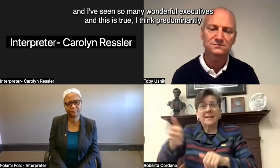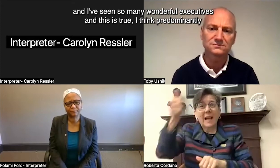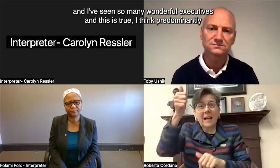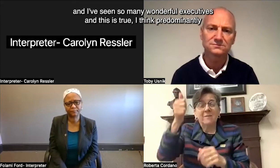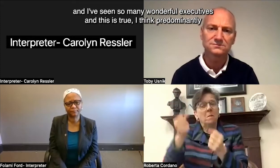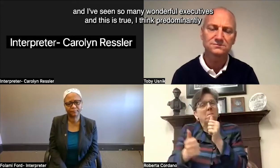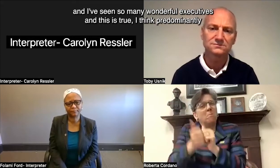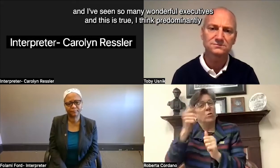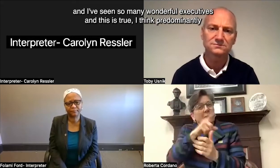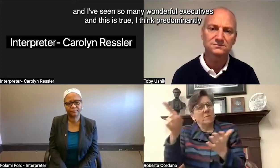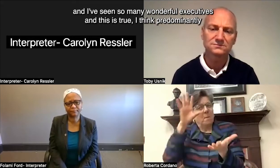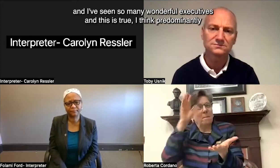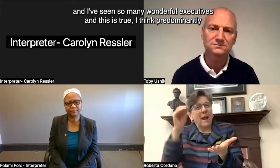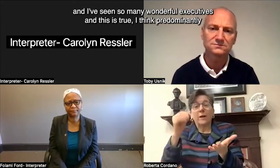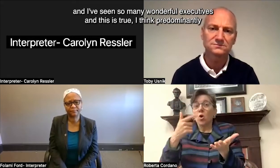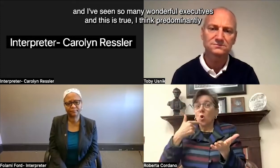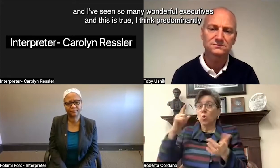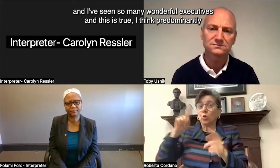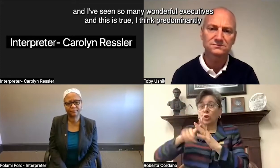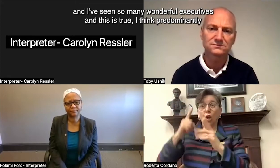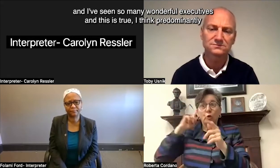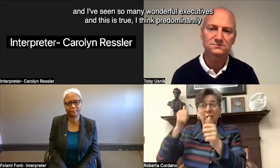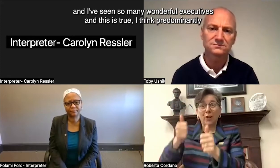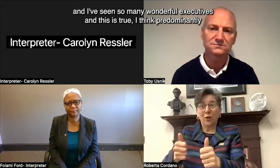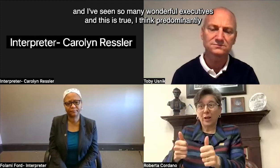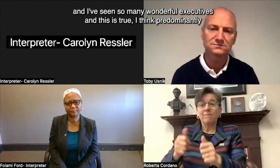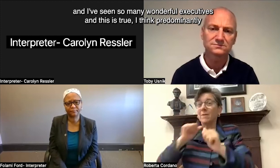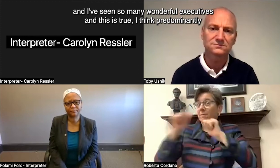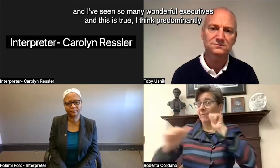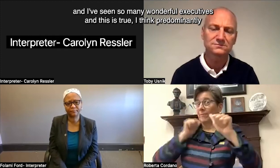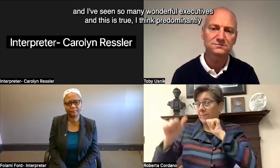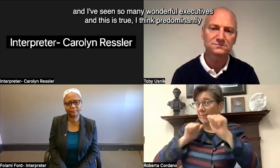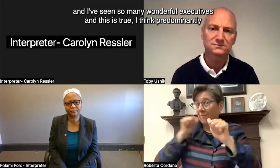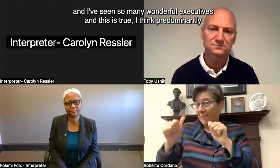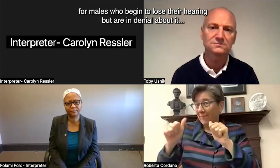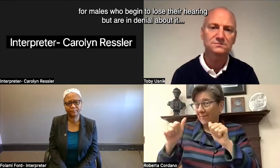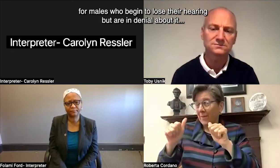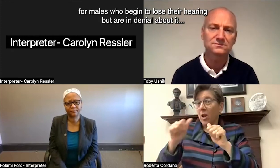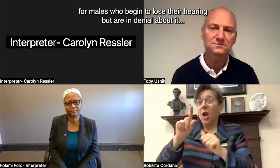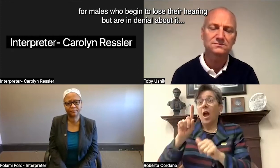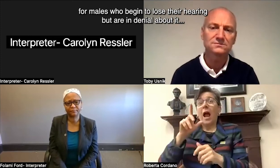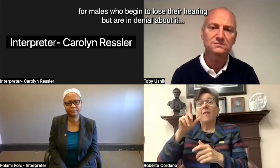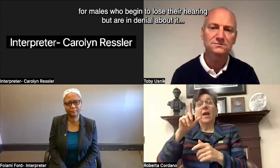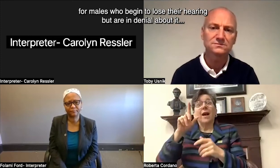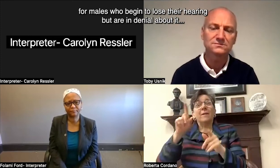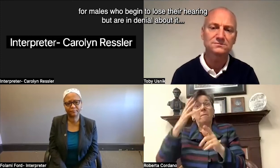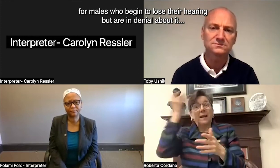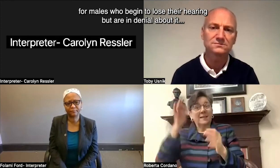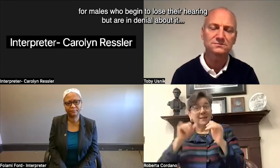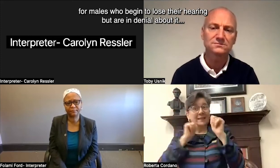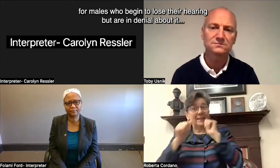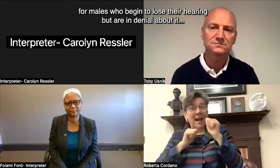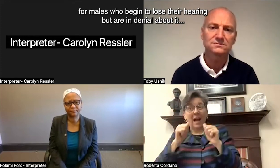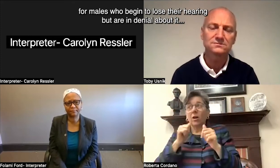many wonderful executives, and this is true, I think, predominantly for males who begin to lose their hearing, but are in denial about